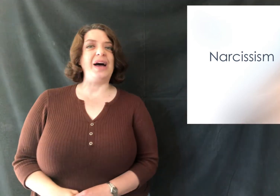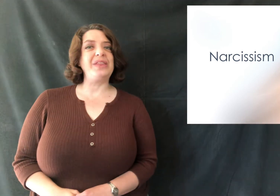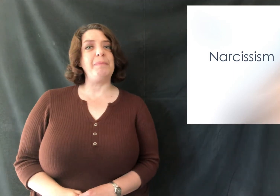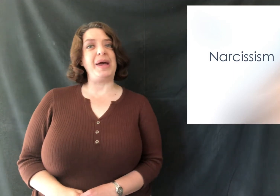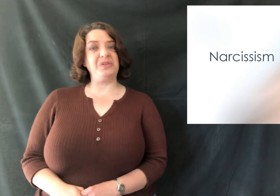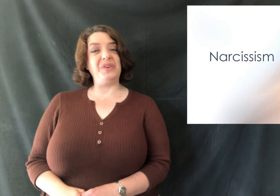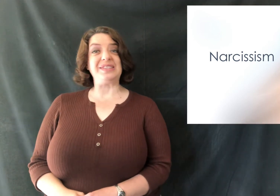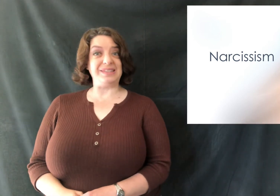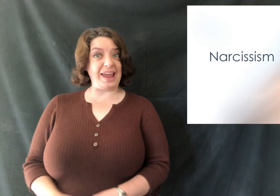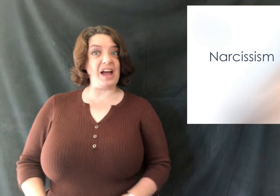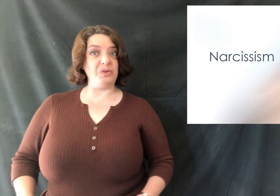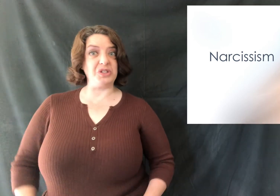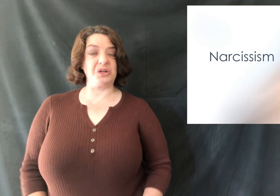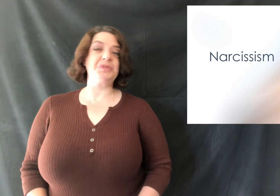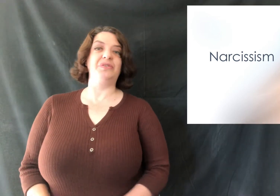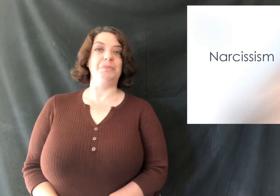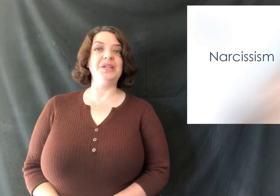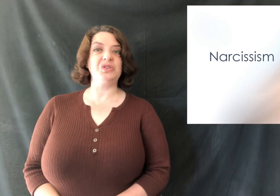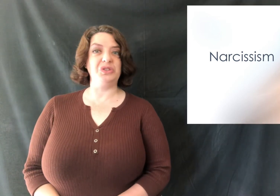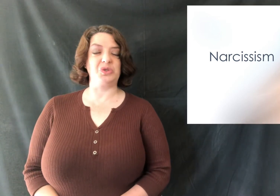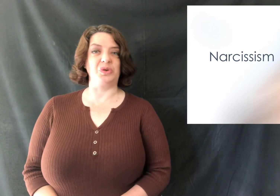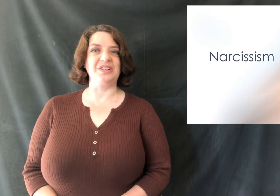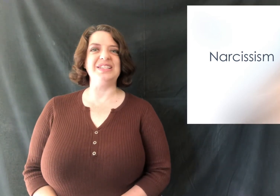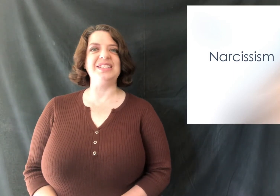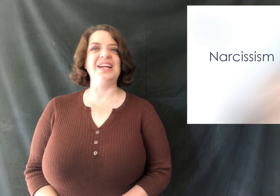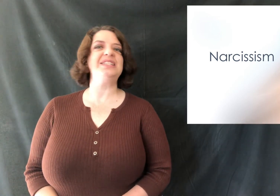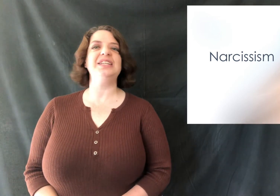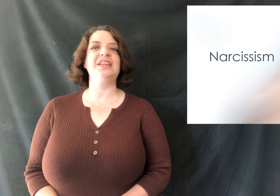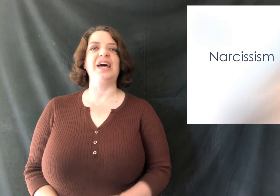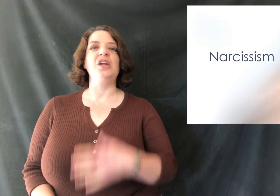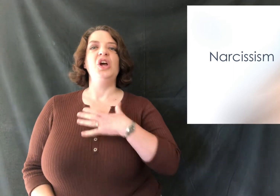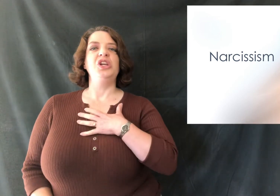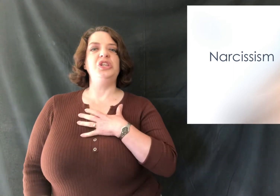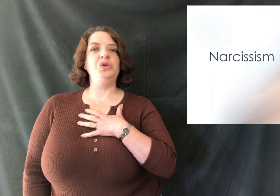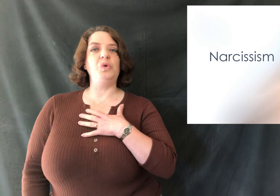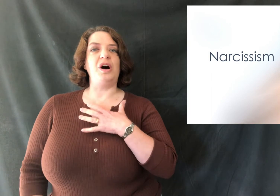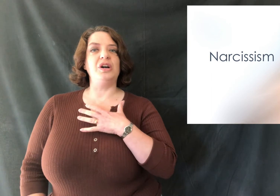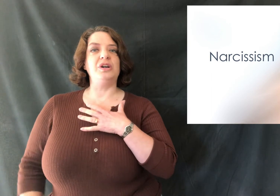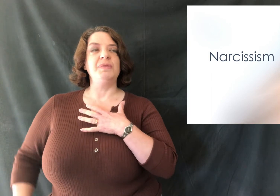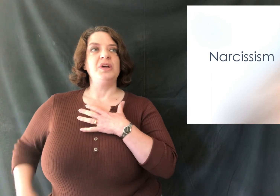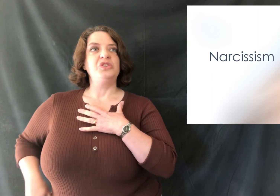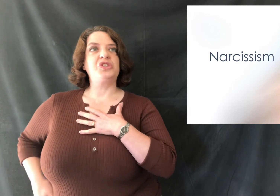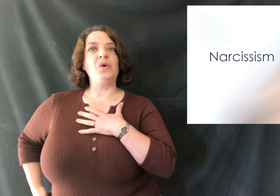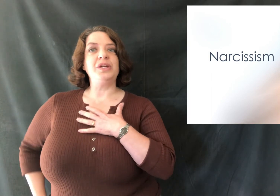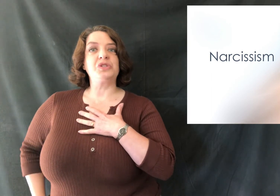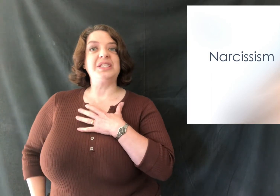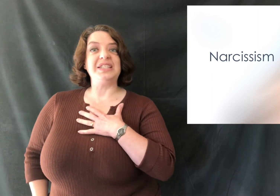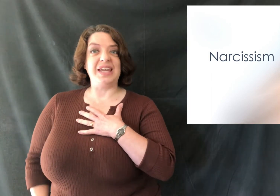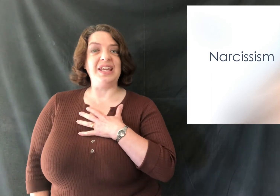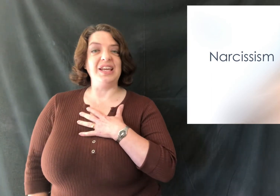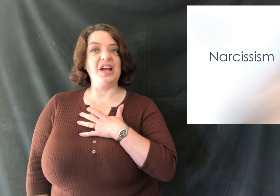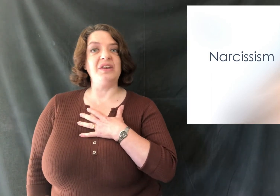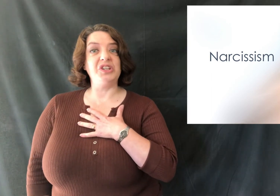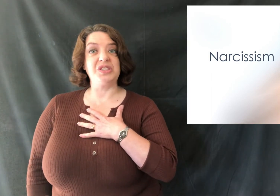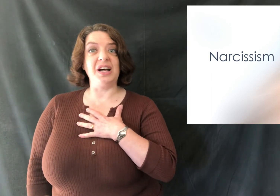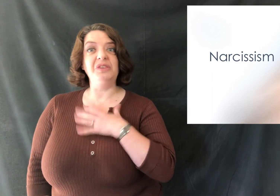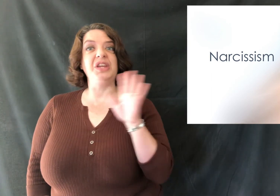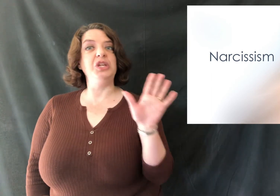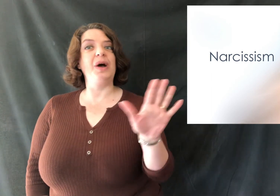that manifests now in terms of a mental disorder is the idea that you are So interested in taking care of yourself that you have